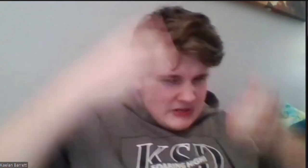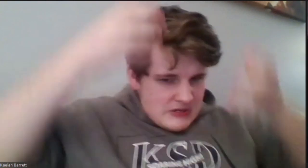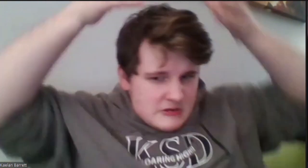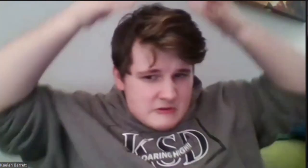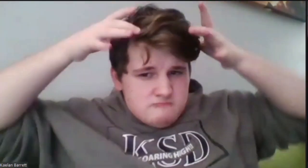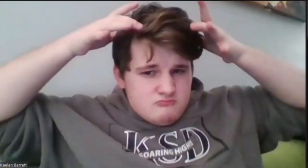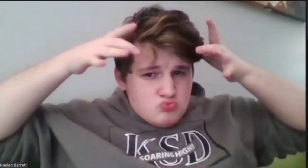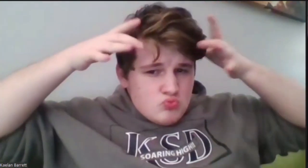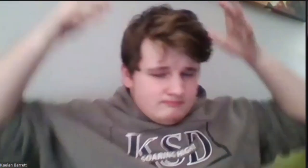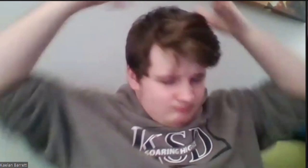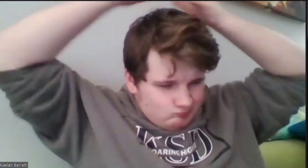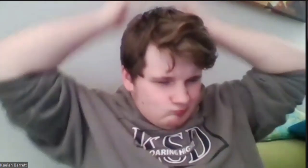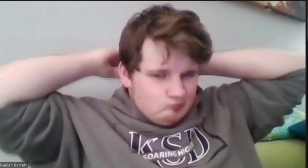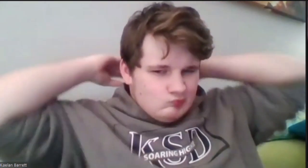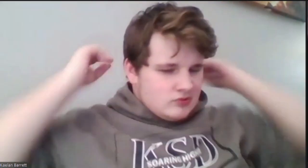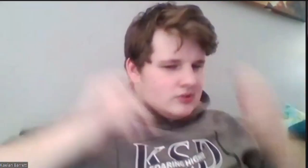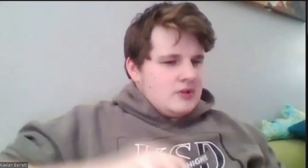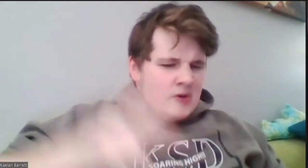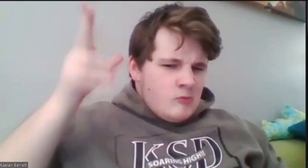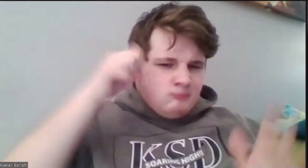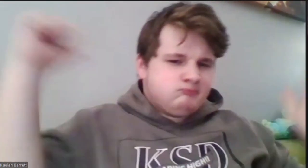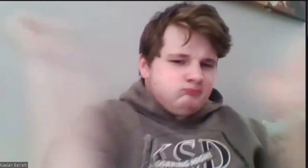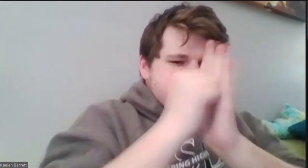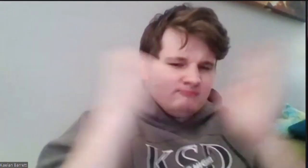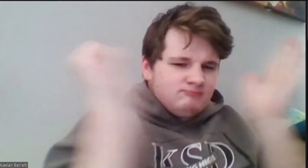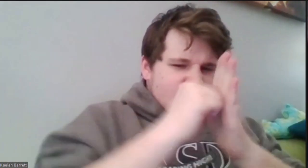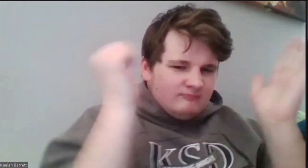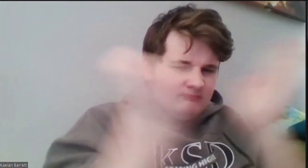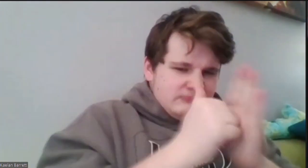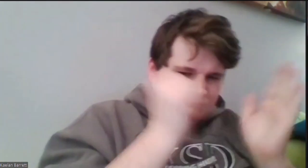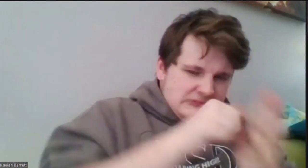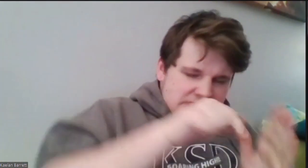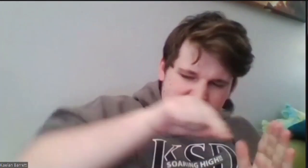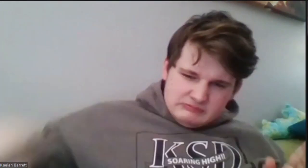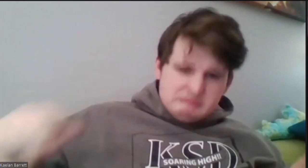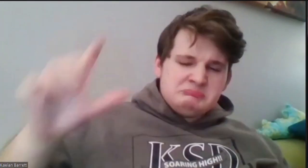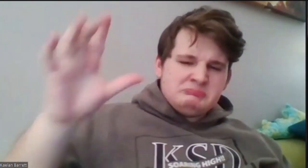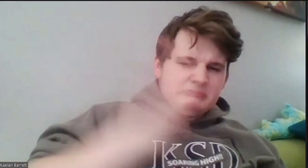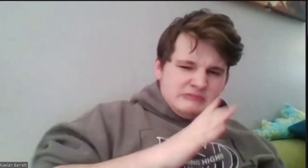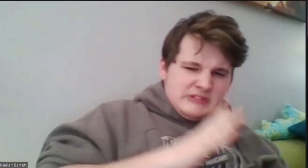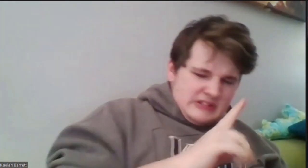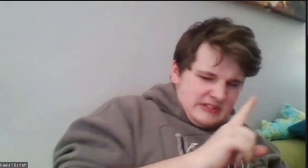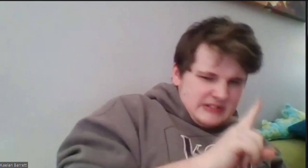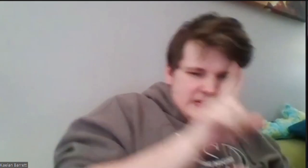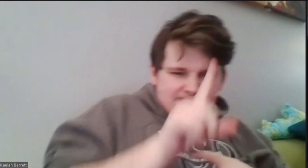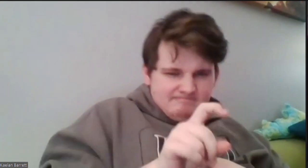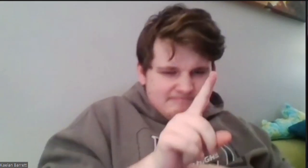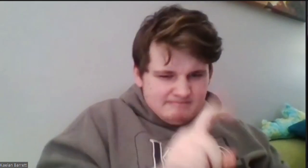He's changing into his pajamas, mind you. He's got his nightcap on. And there he hears the knock at the door. So he gets